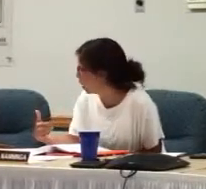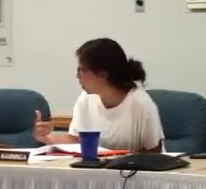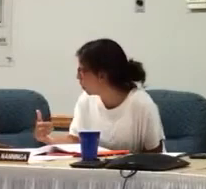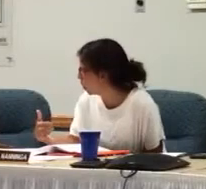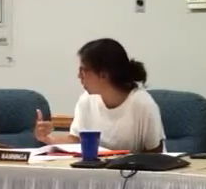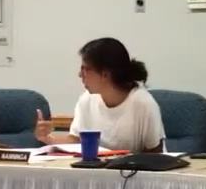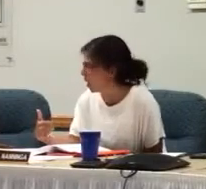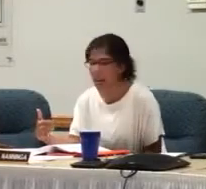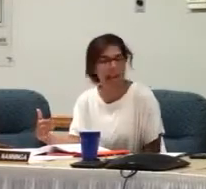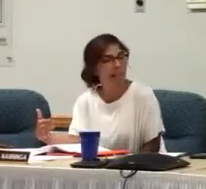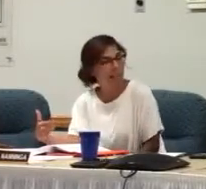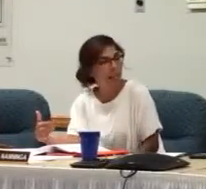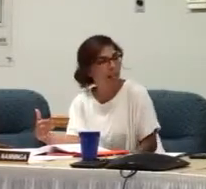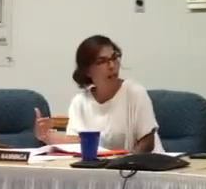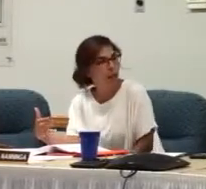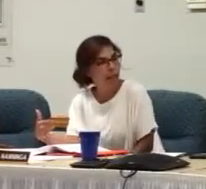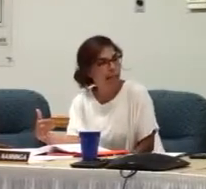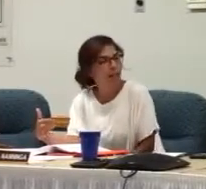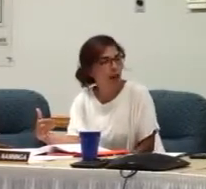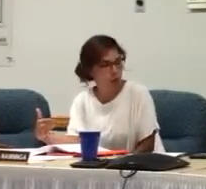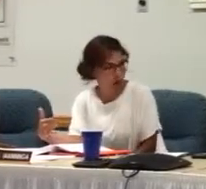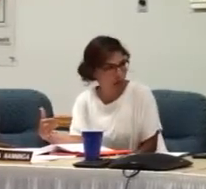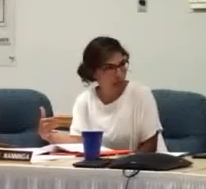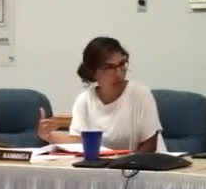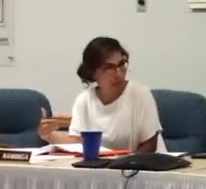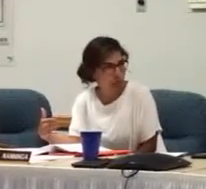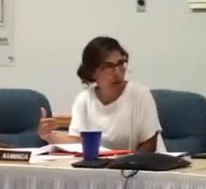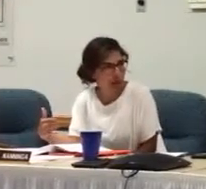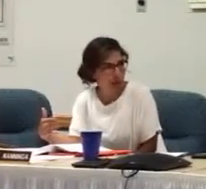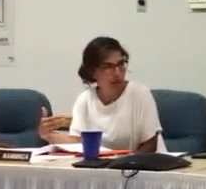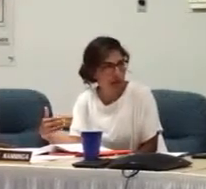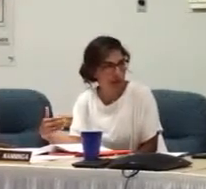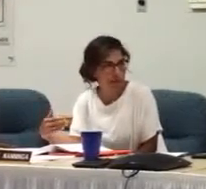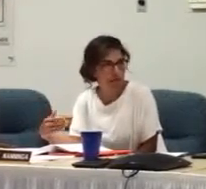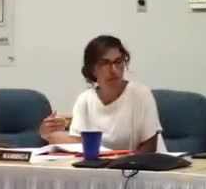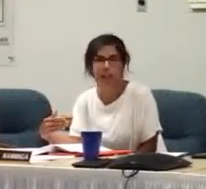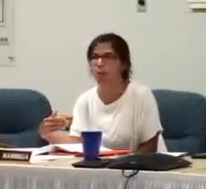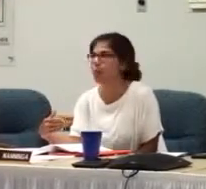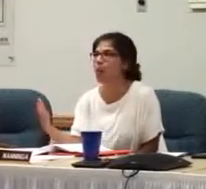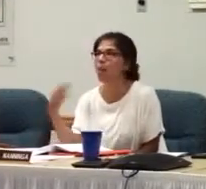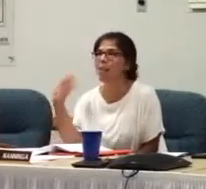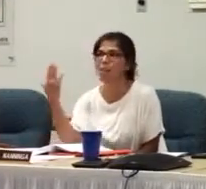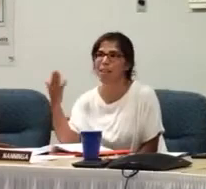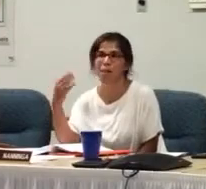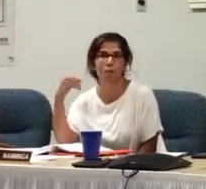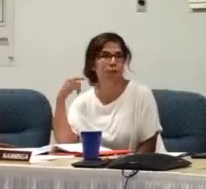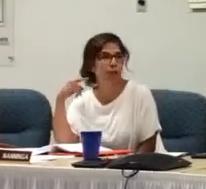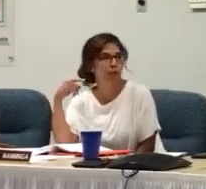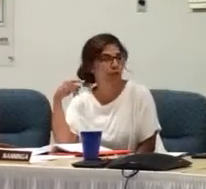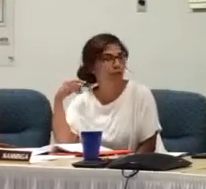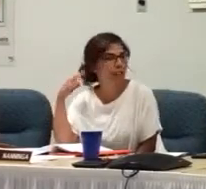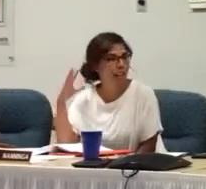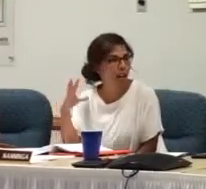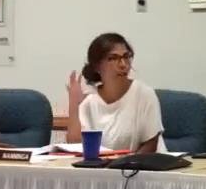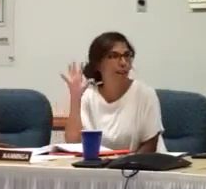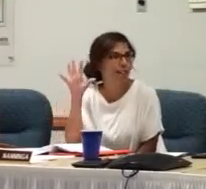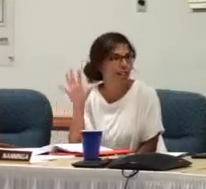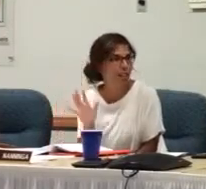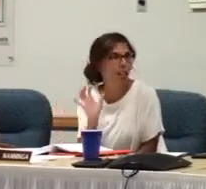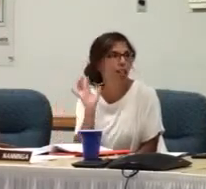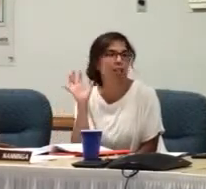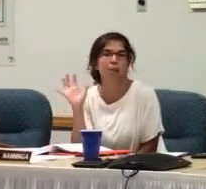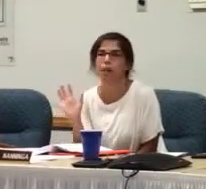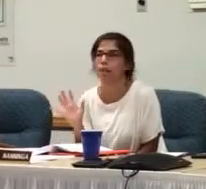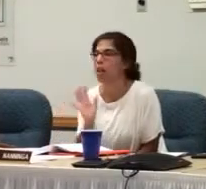is 9 schools, and that creates a lot of work as well, because obviously we're used to doing it here. We have